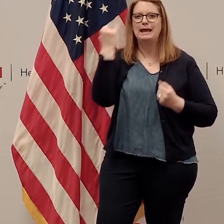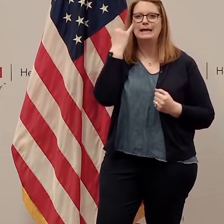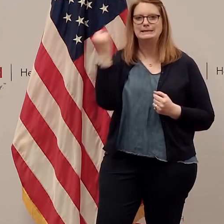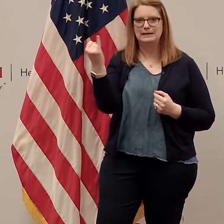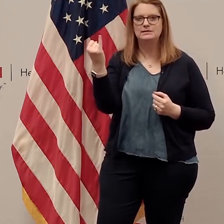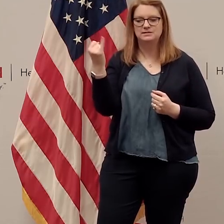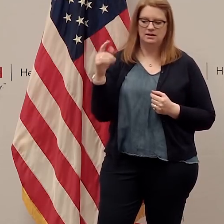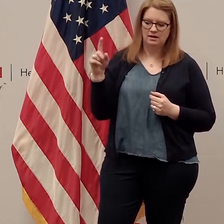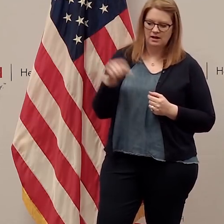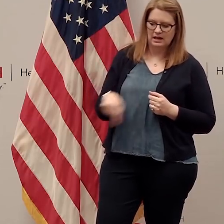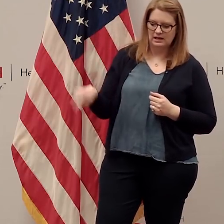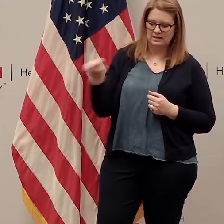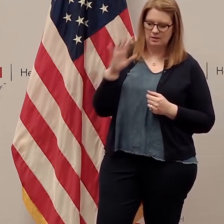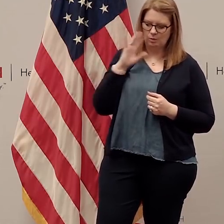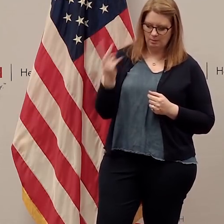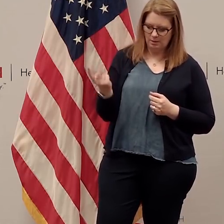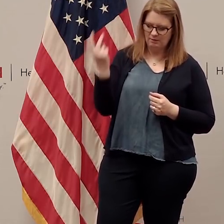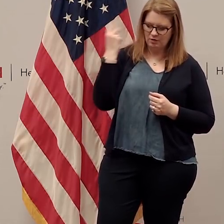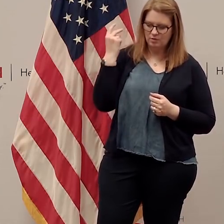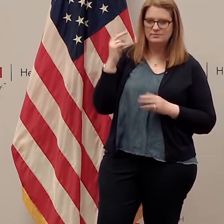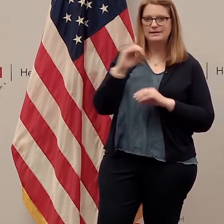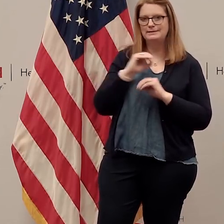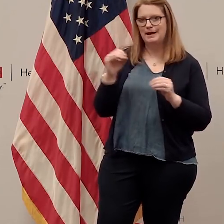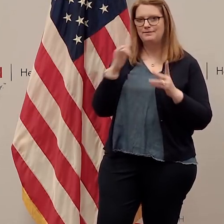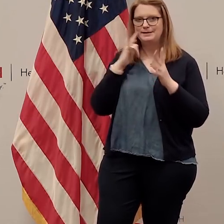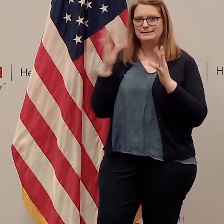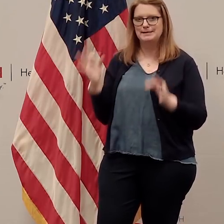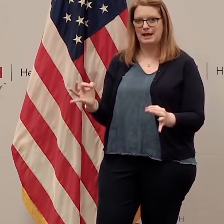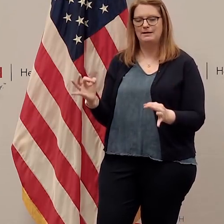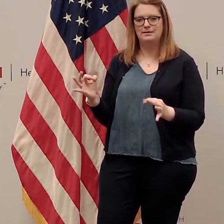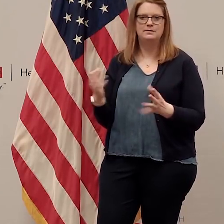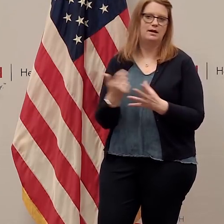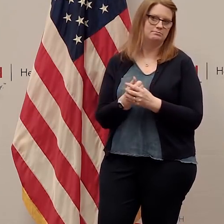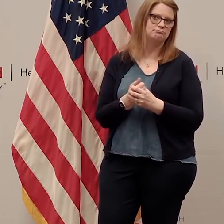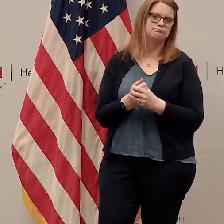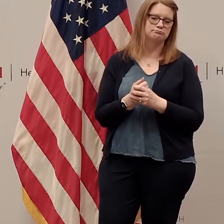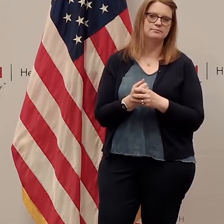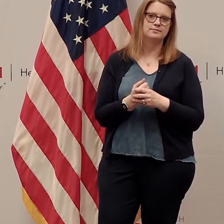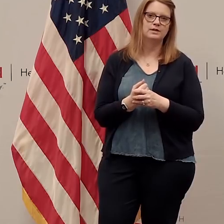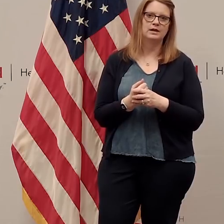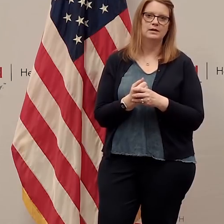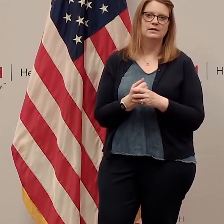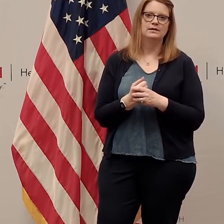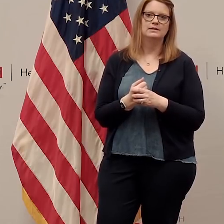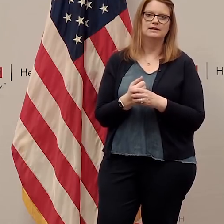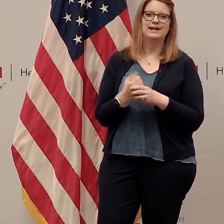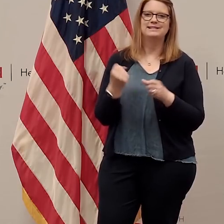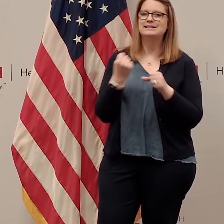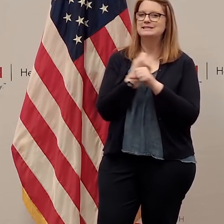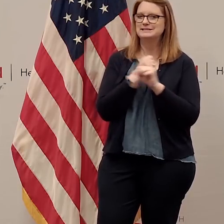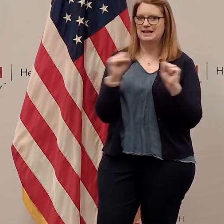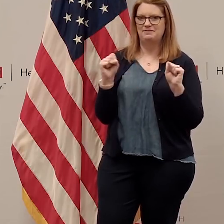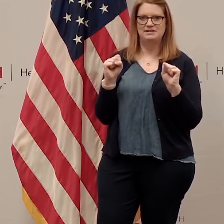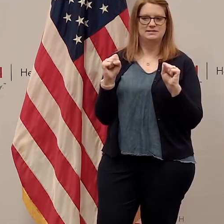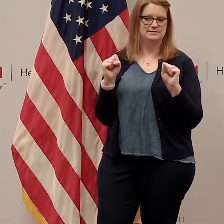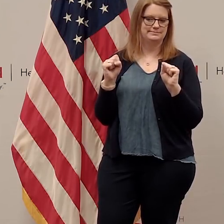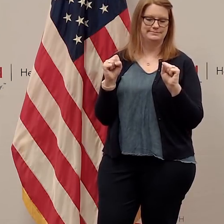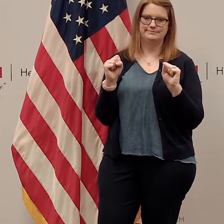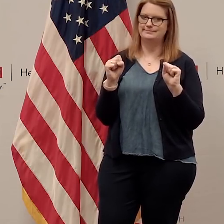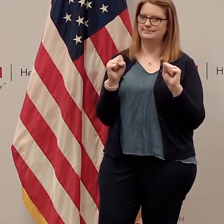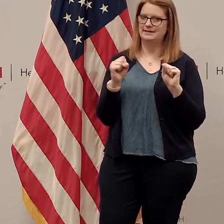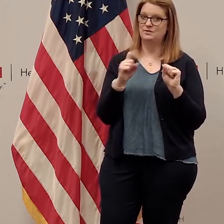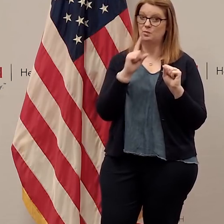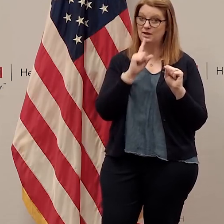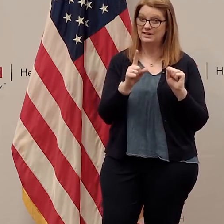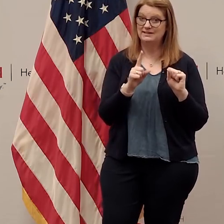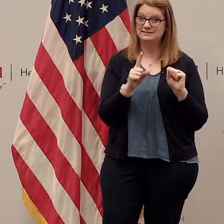be reviewed, none of which have been decided on. And of course, the safest course for virus spread would be to